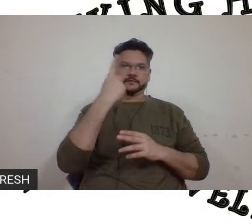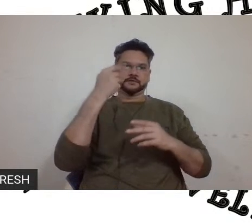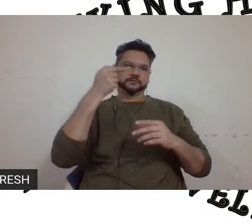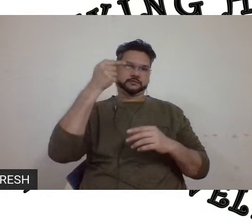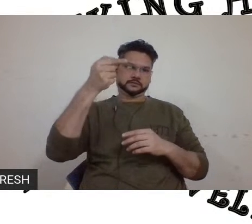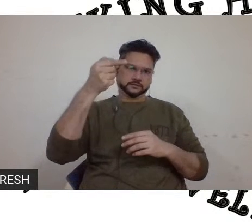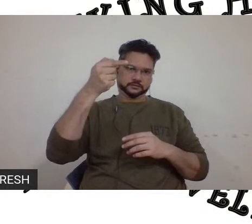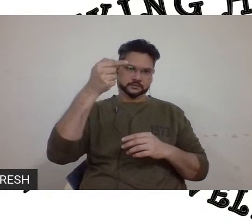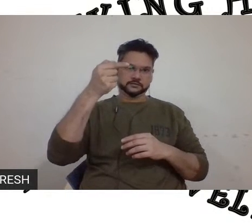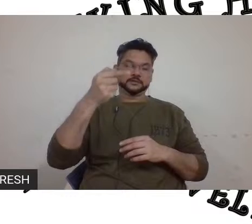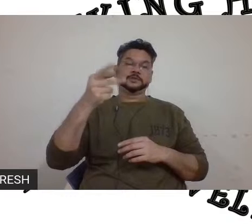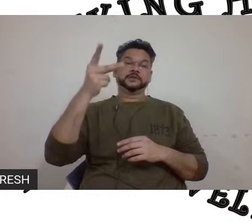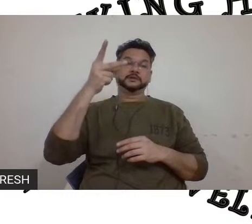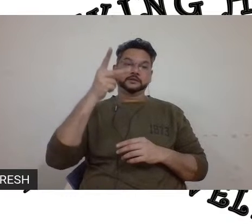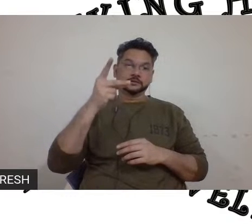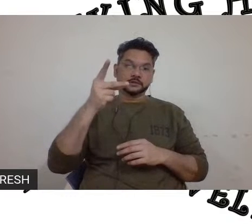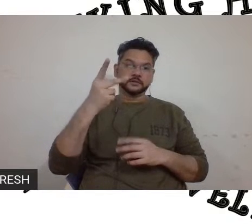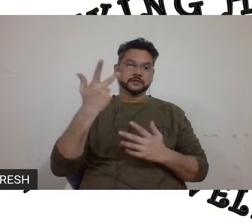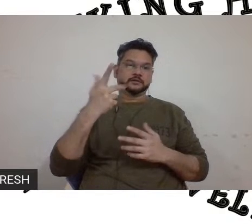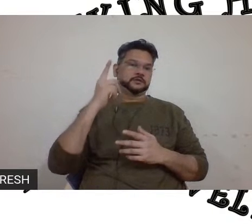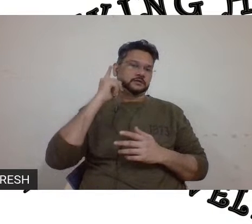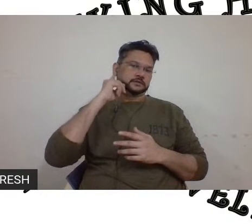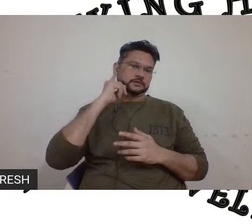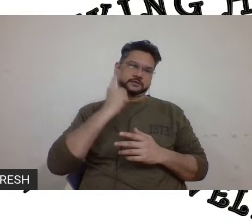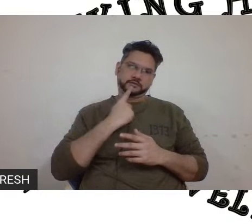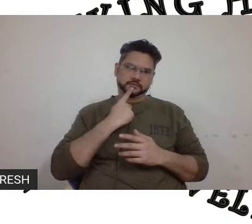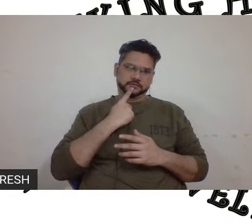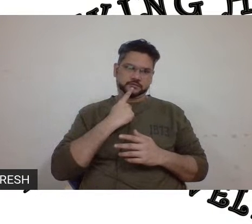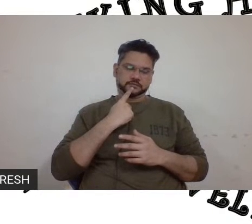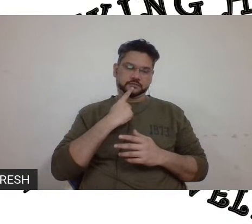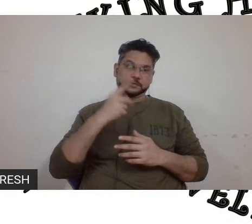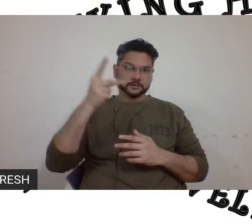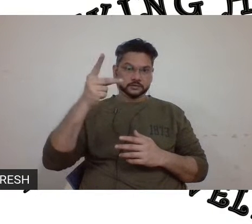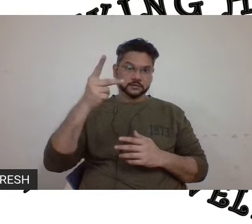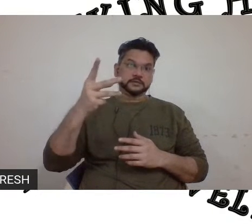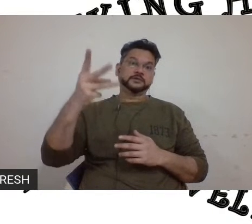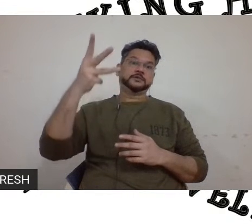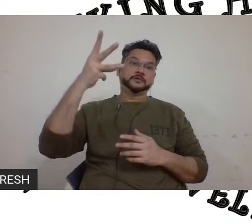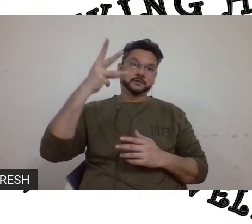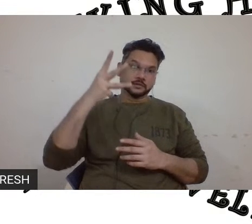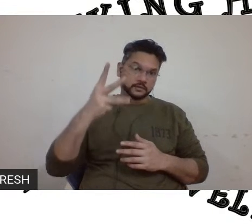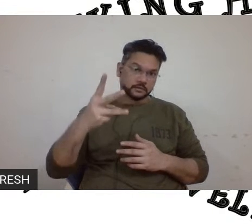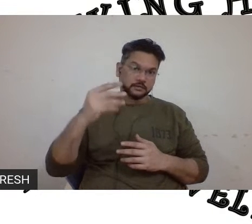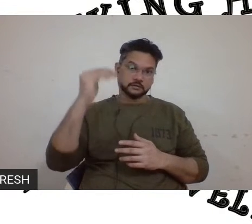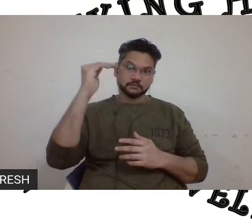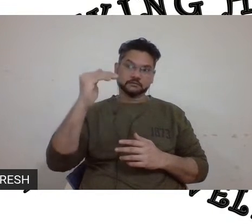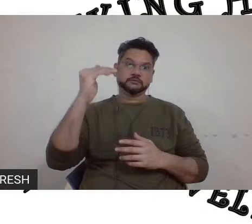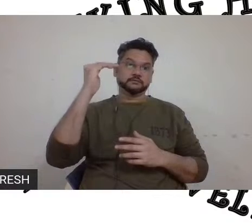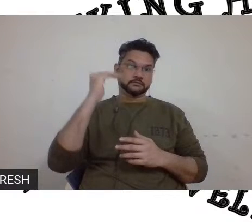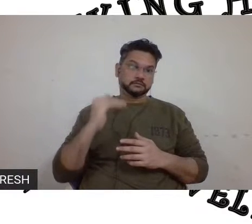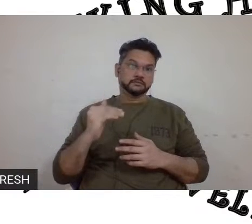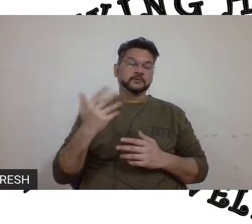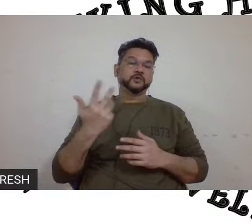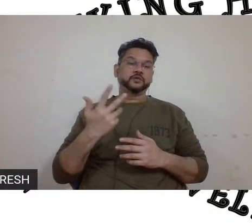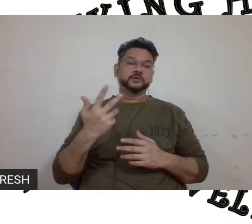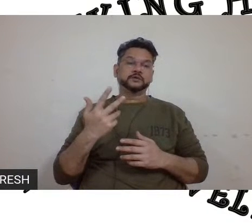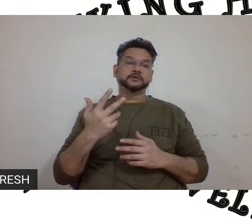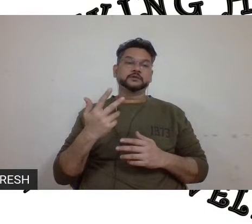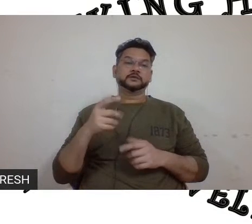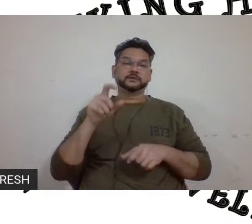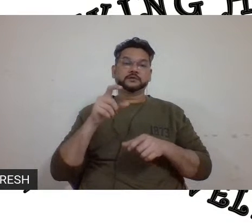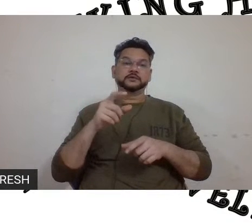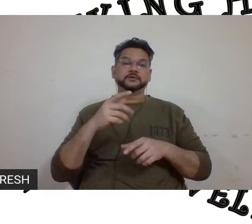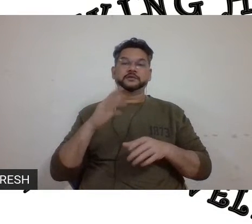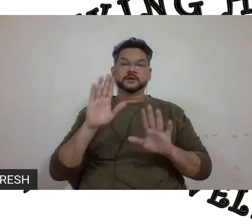with hearing impairment. And the third one goes for the person with the